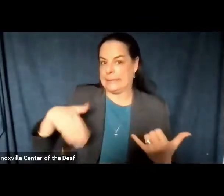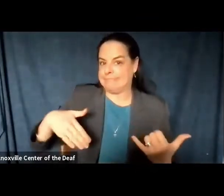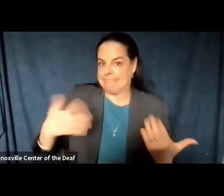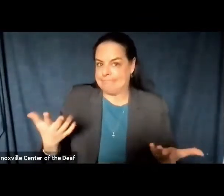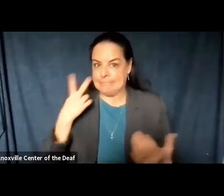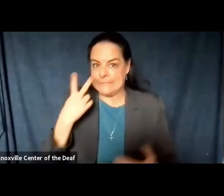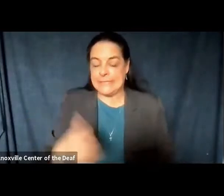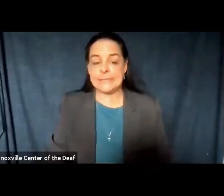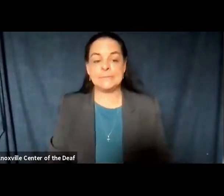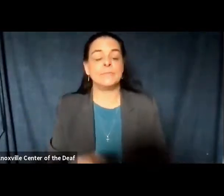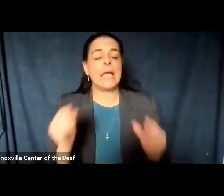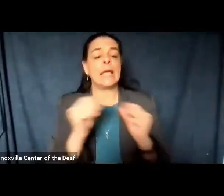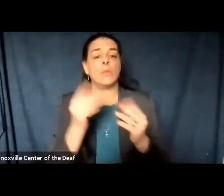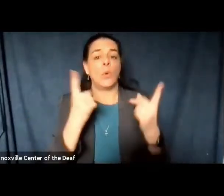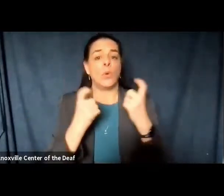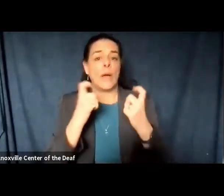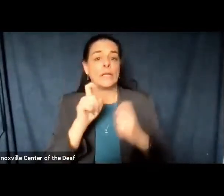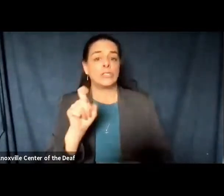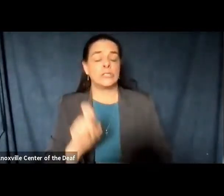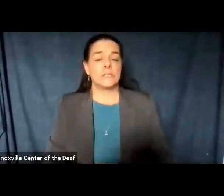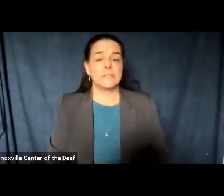Any further questions?